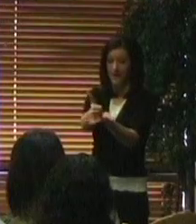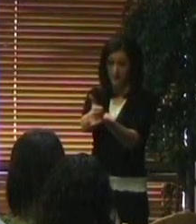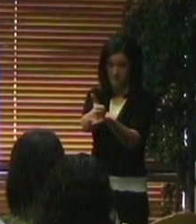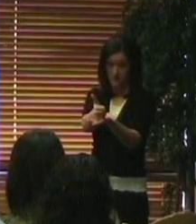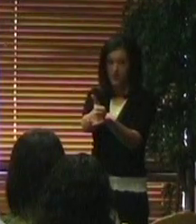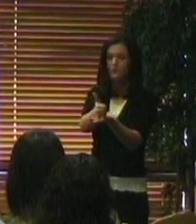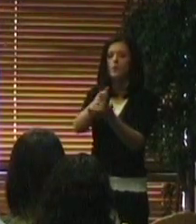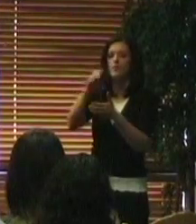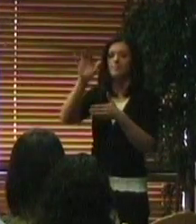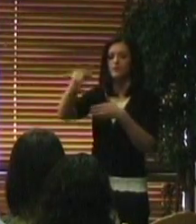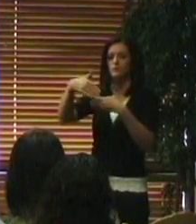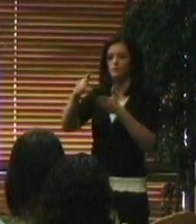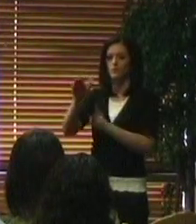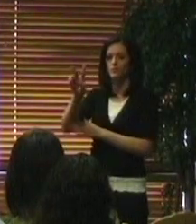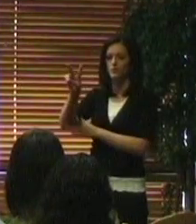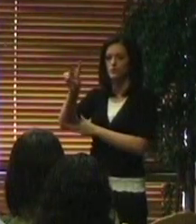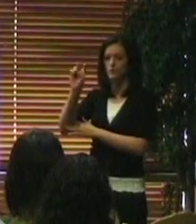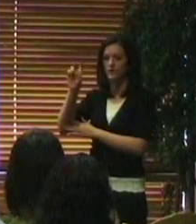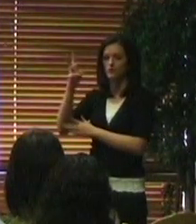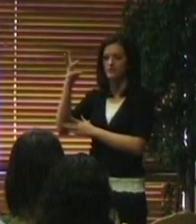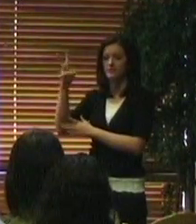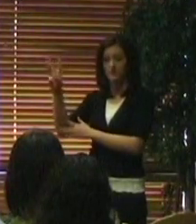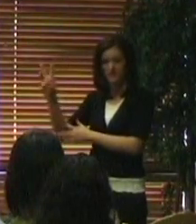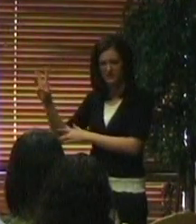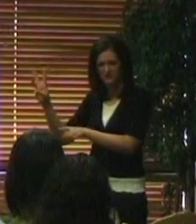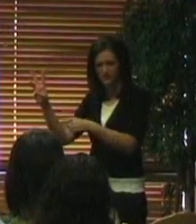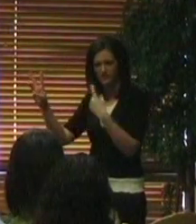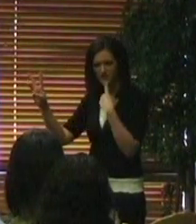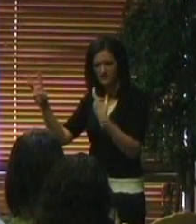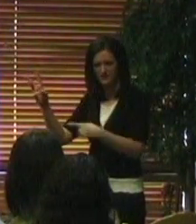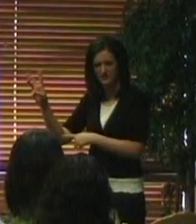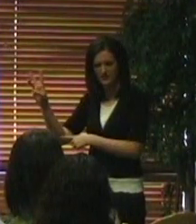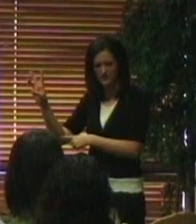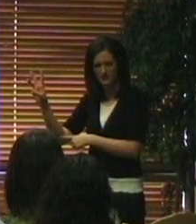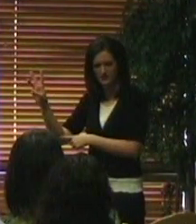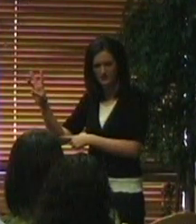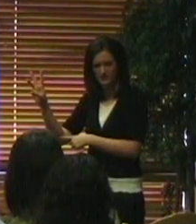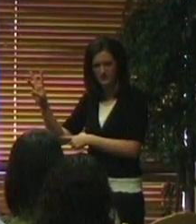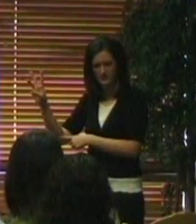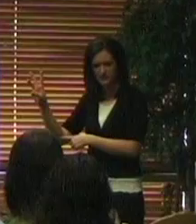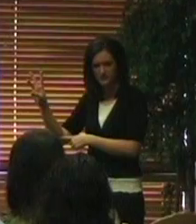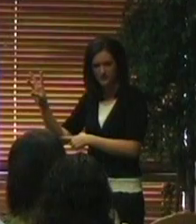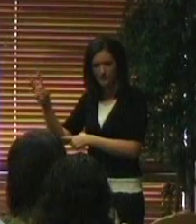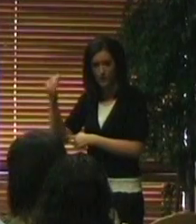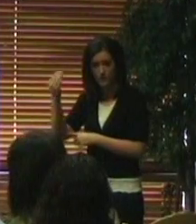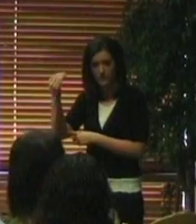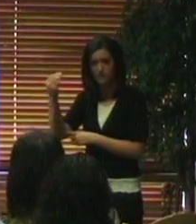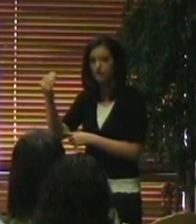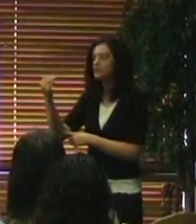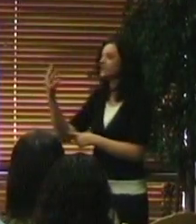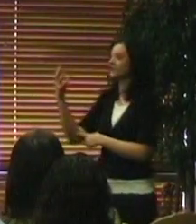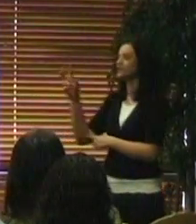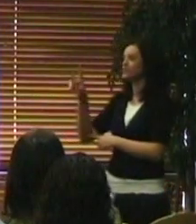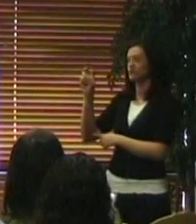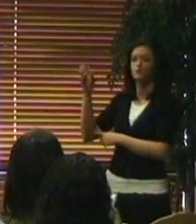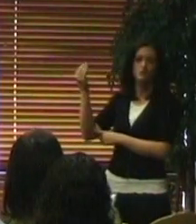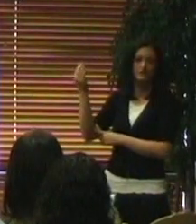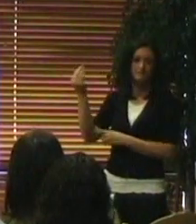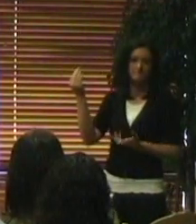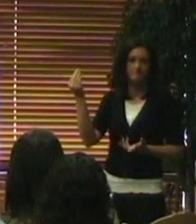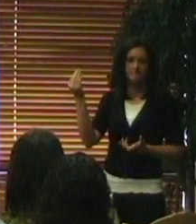your professional credits. Please make sure that we get that stamped in room 216, right?